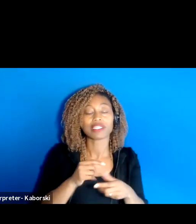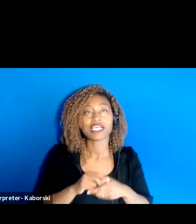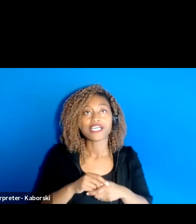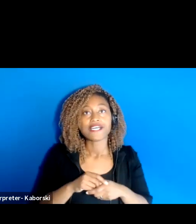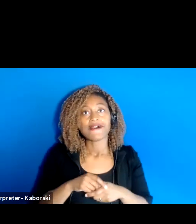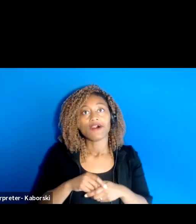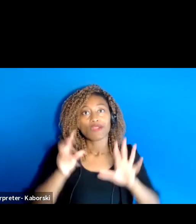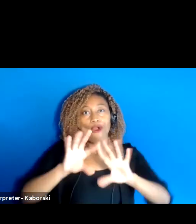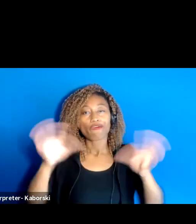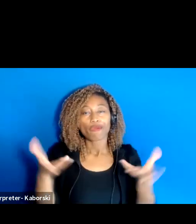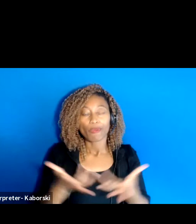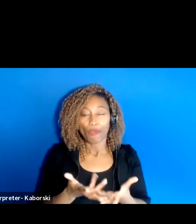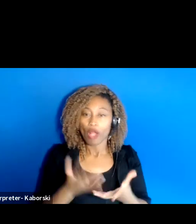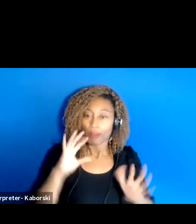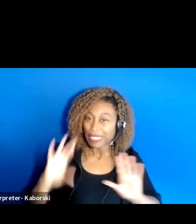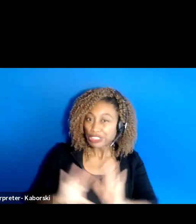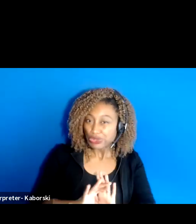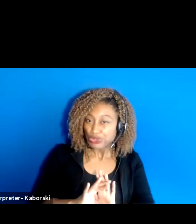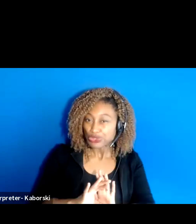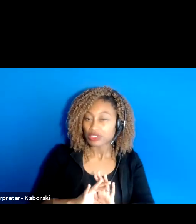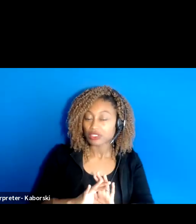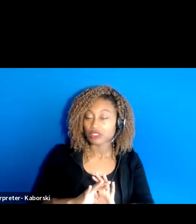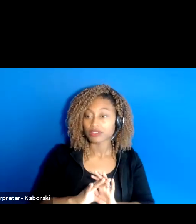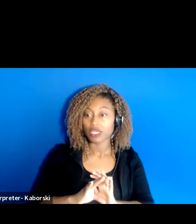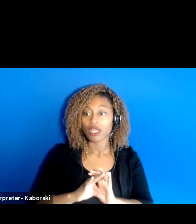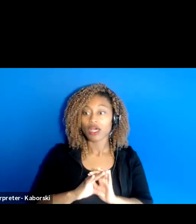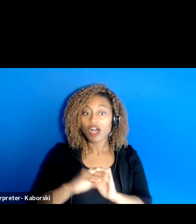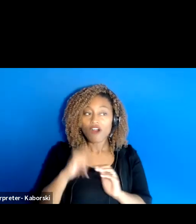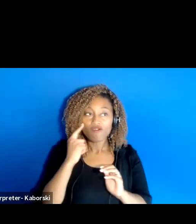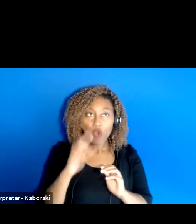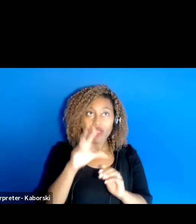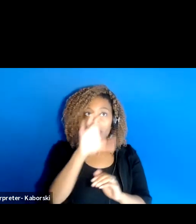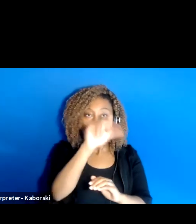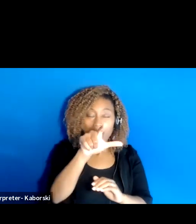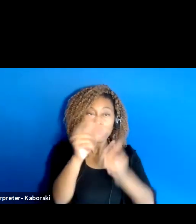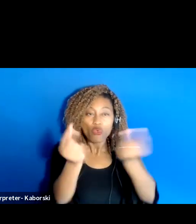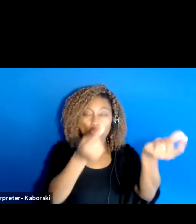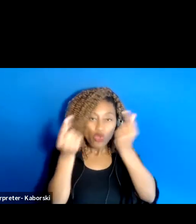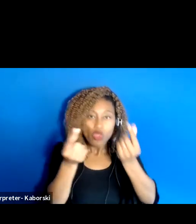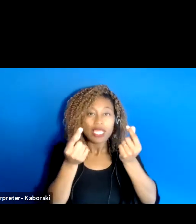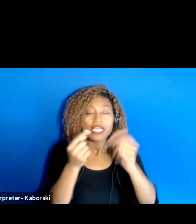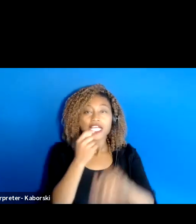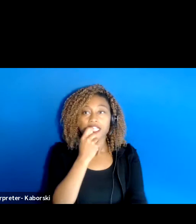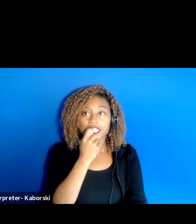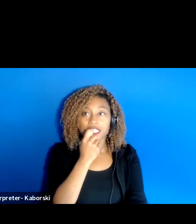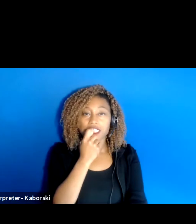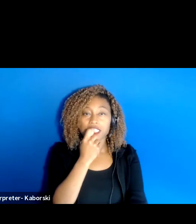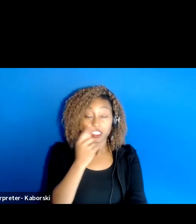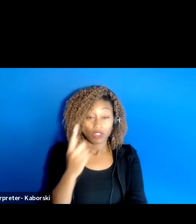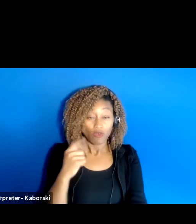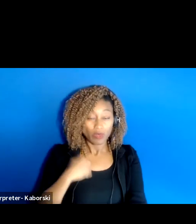the overall picture of it, and the centers were going to be receiving funding through a sub-grant